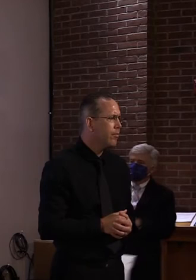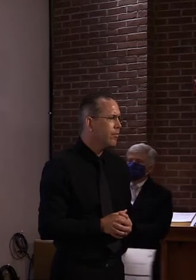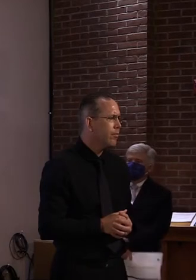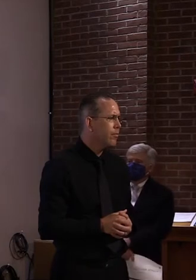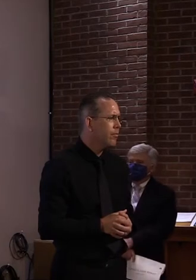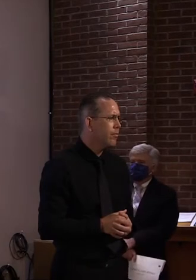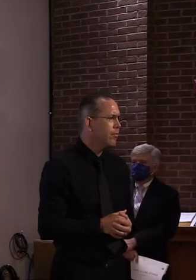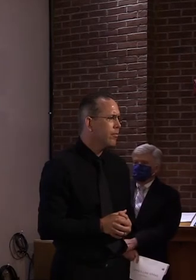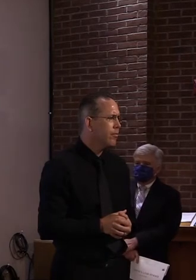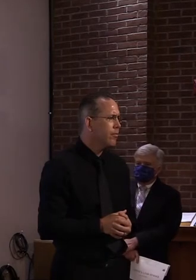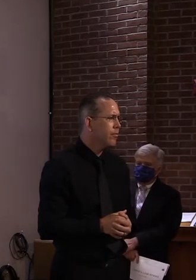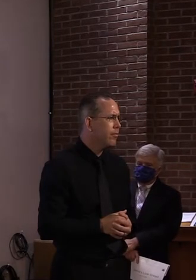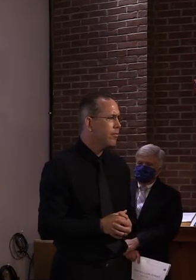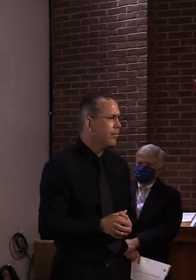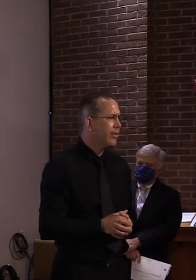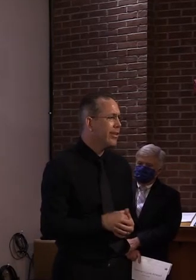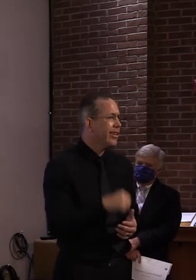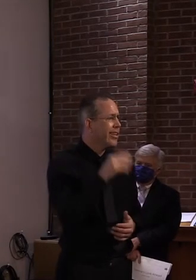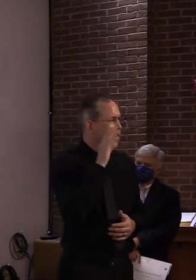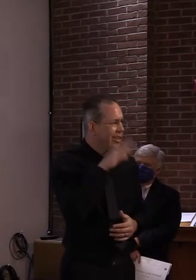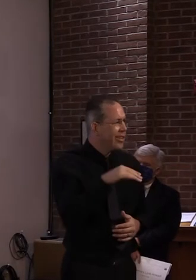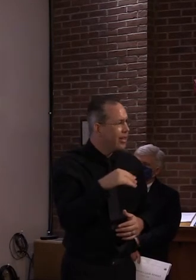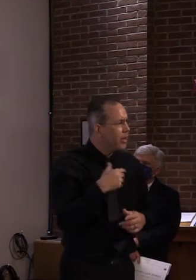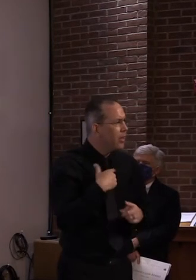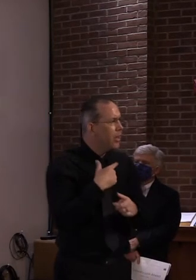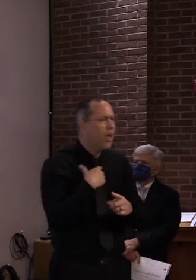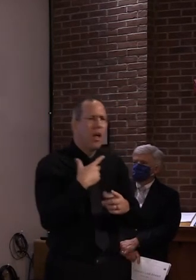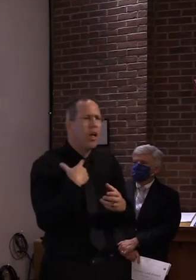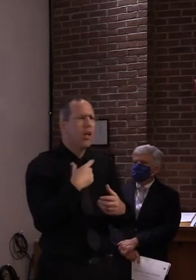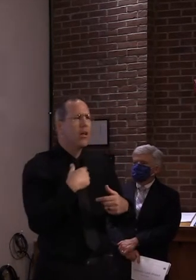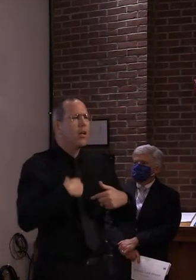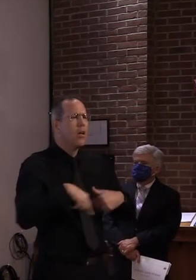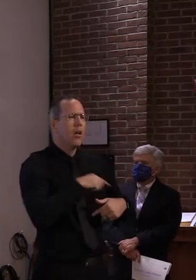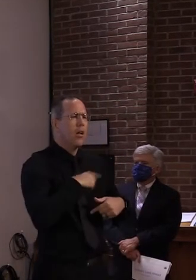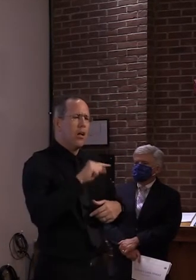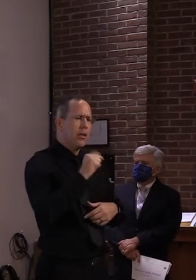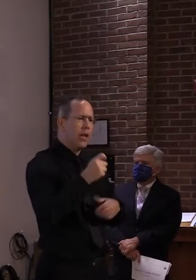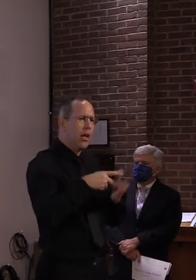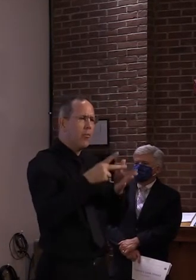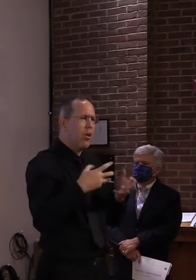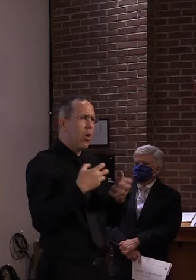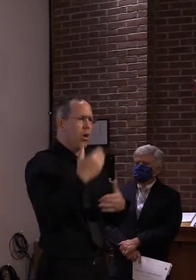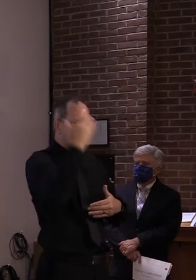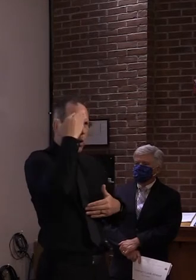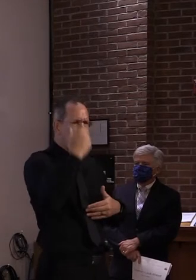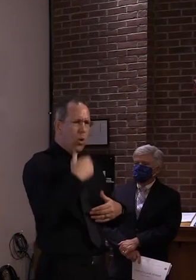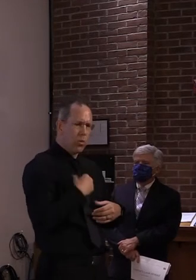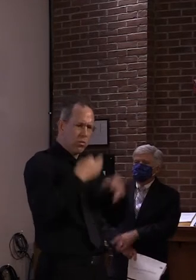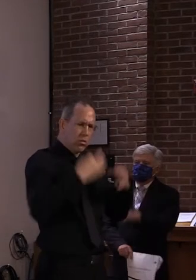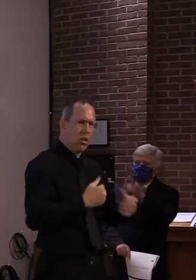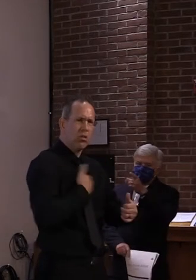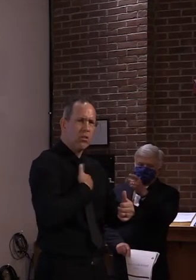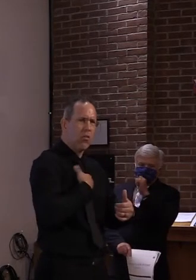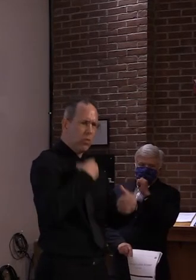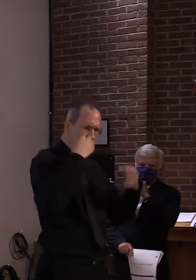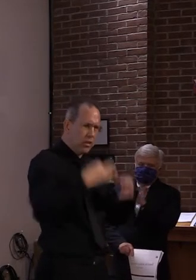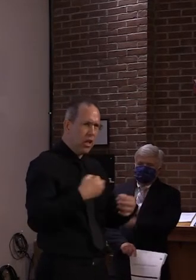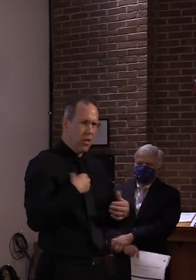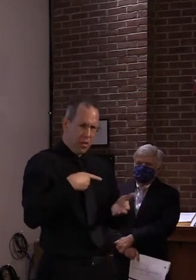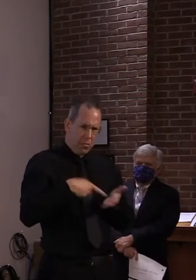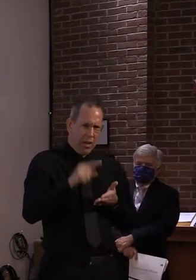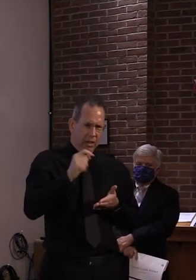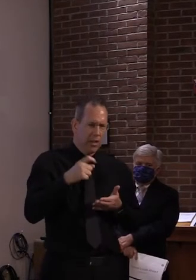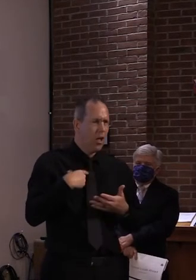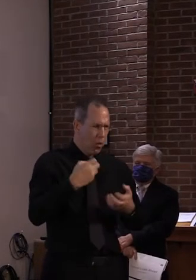mean, do you understand that there are people telling us that they want full information disclosed and not pick and